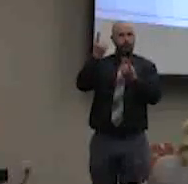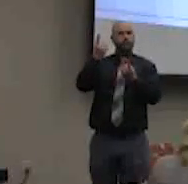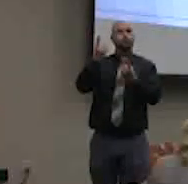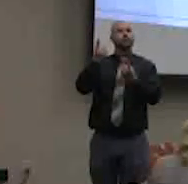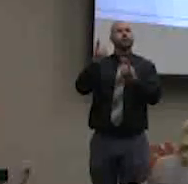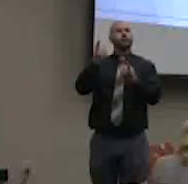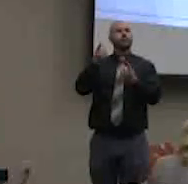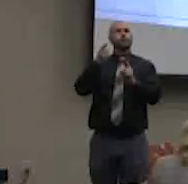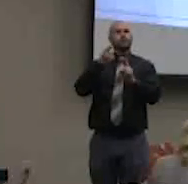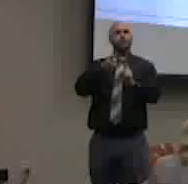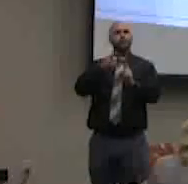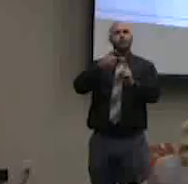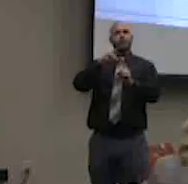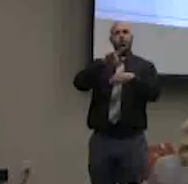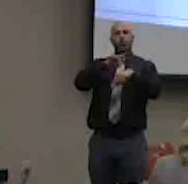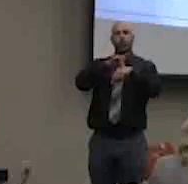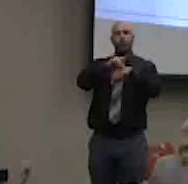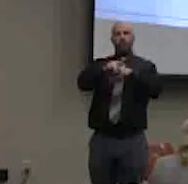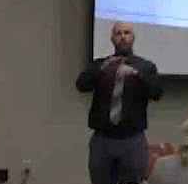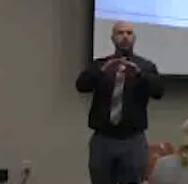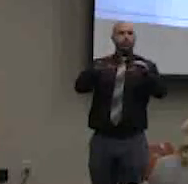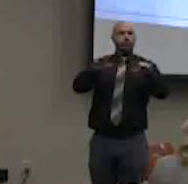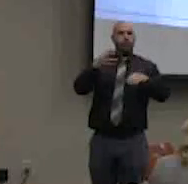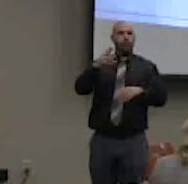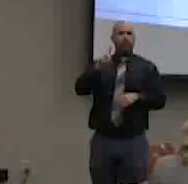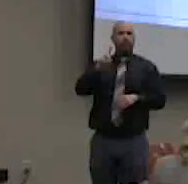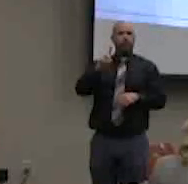Care and Education Commission.